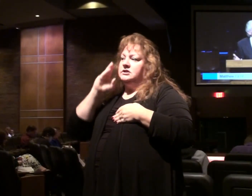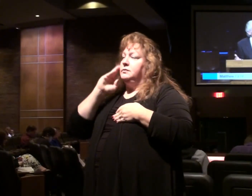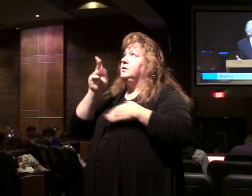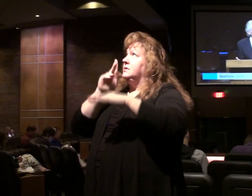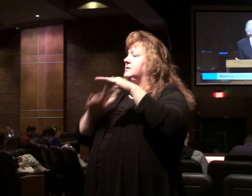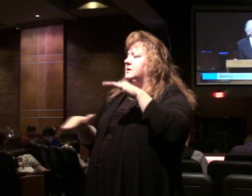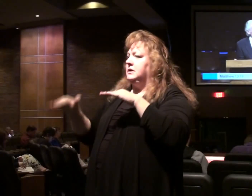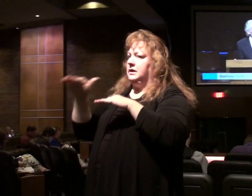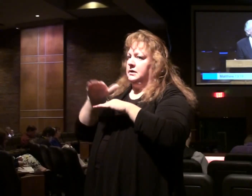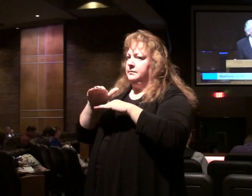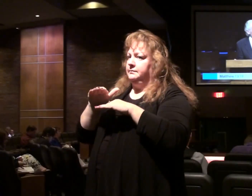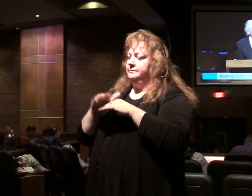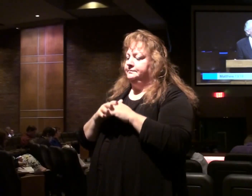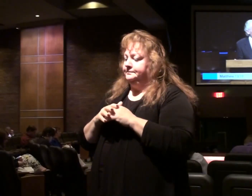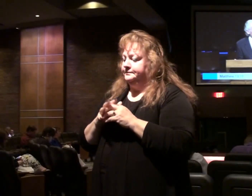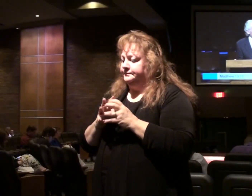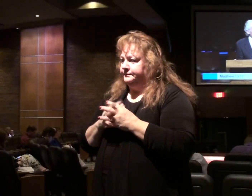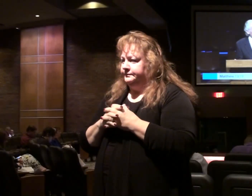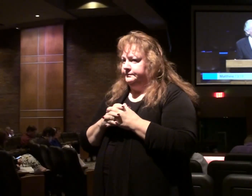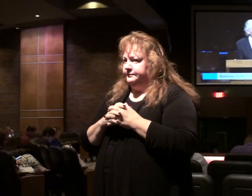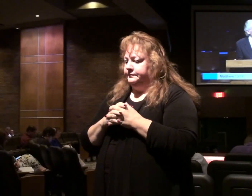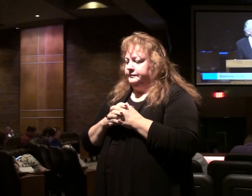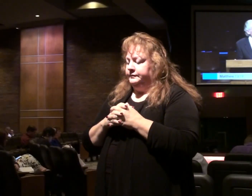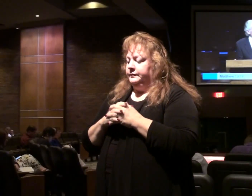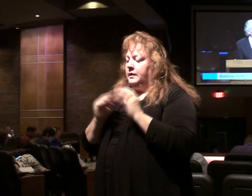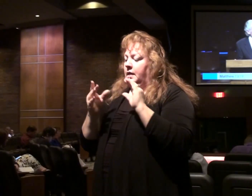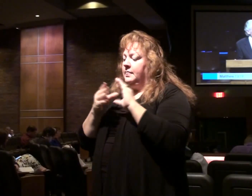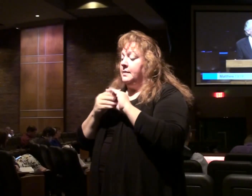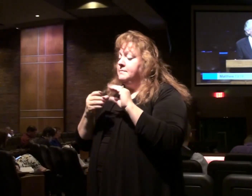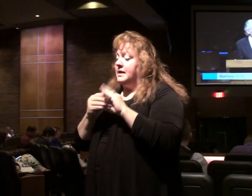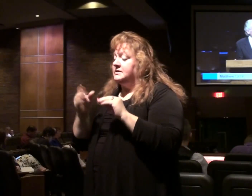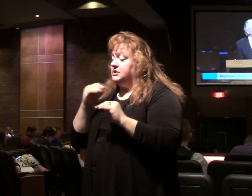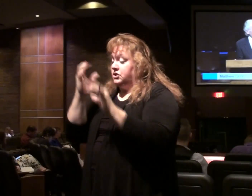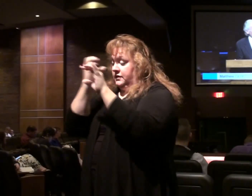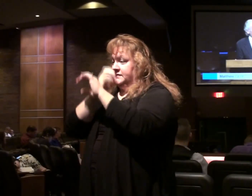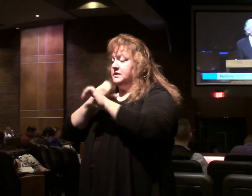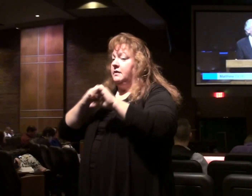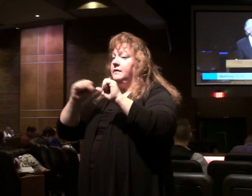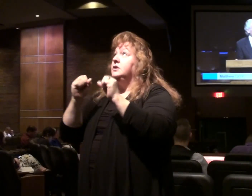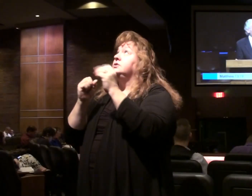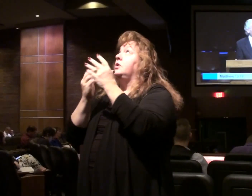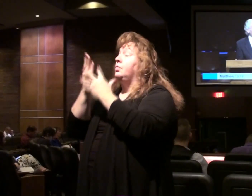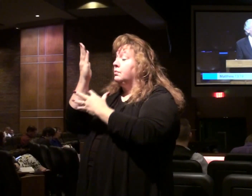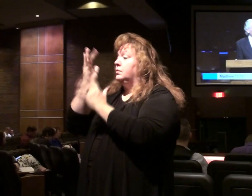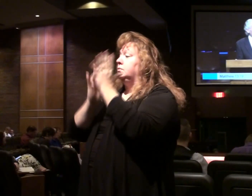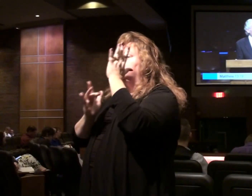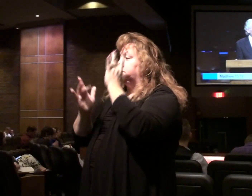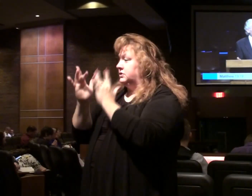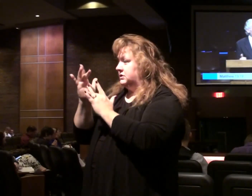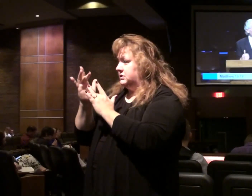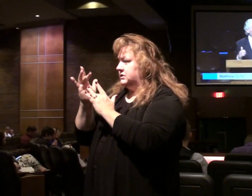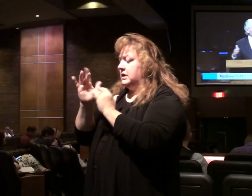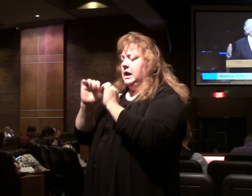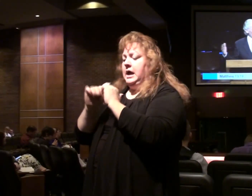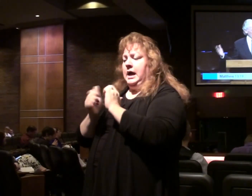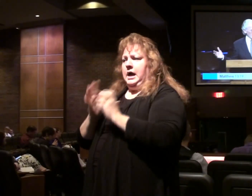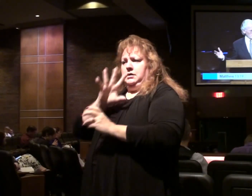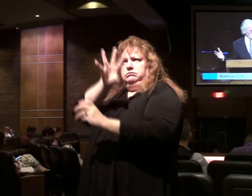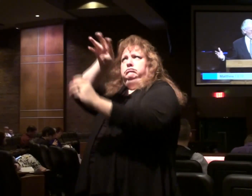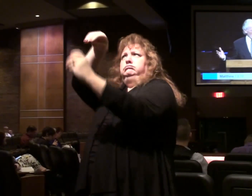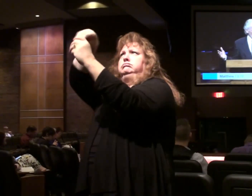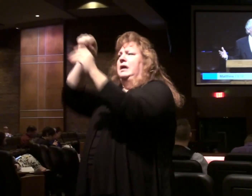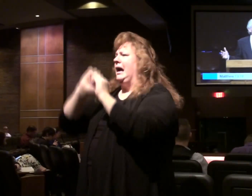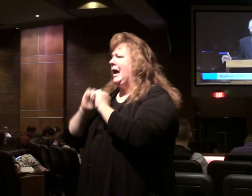never be part of it. The message of salvation in Christ. How do you be part of the